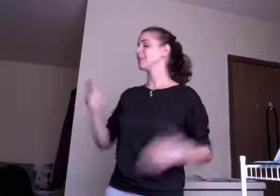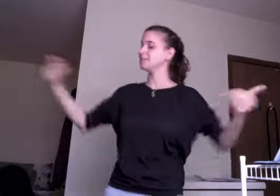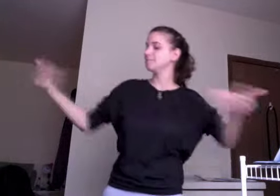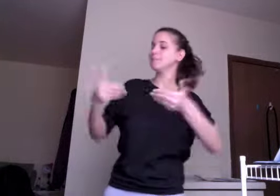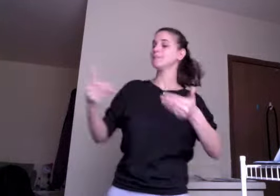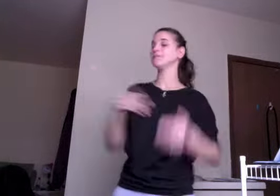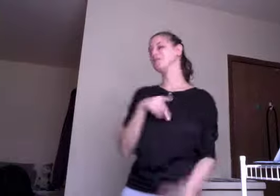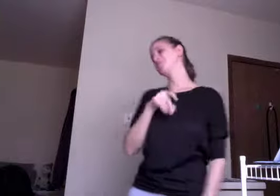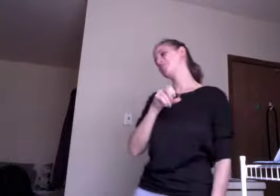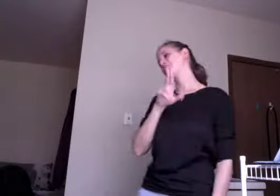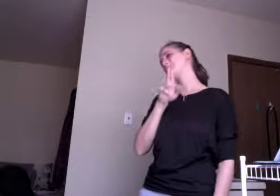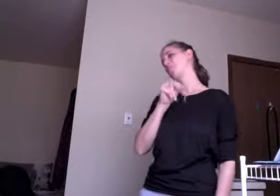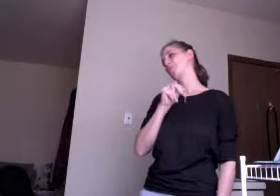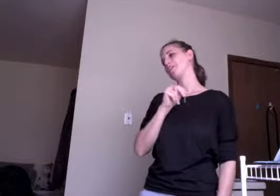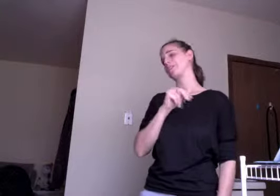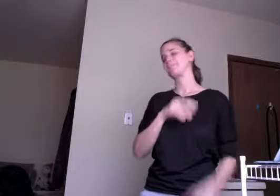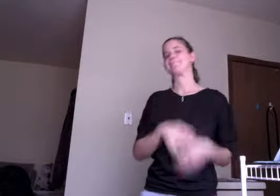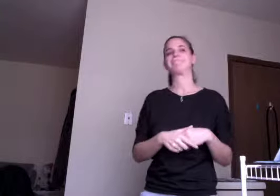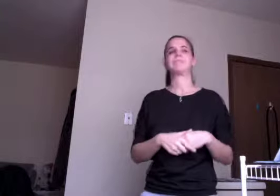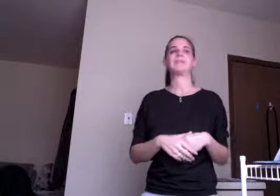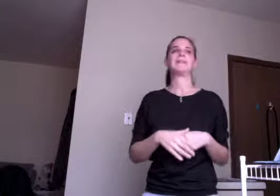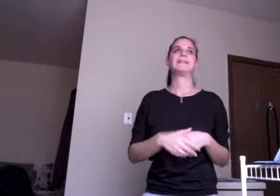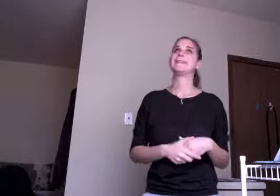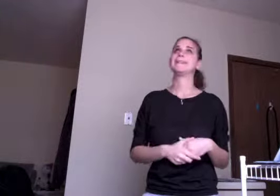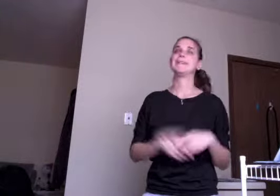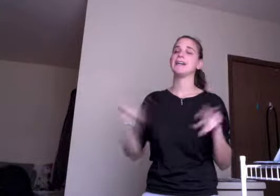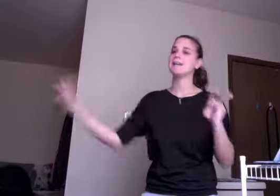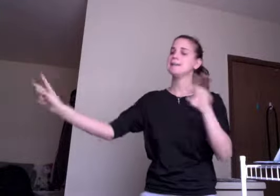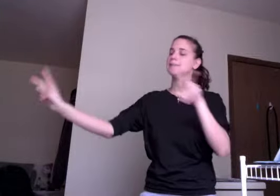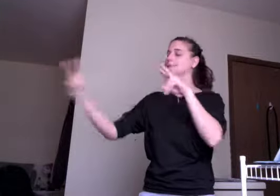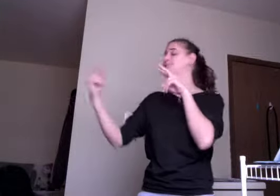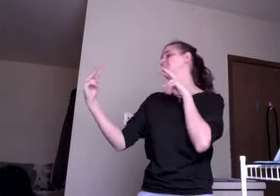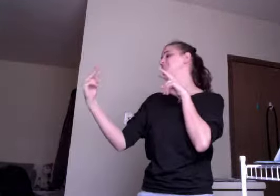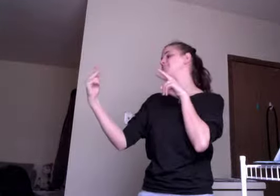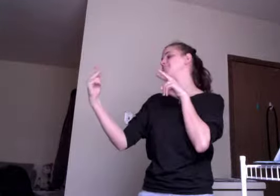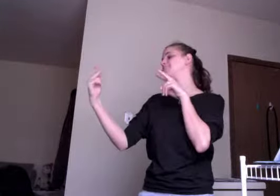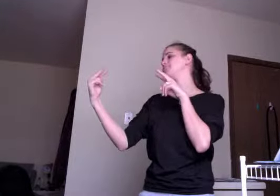trusting loving faith and I said oh no